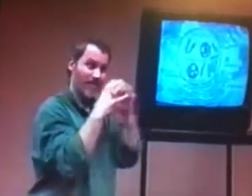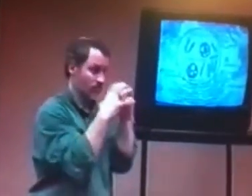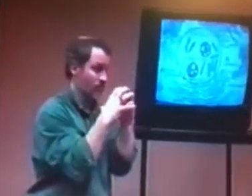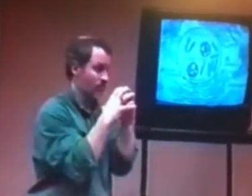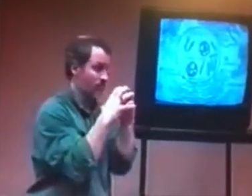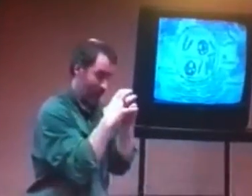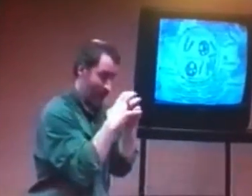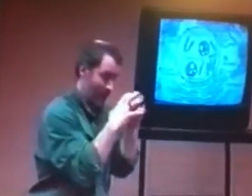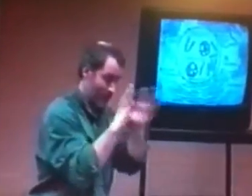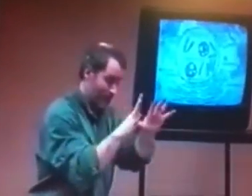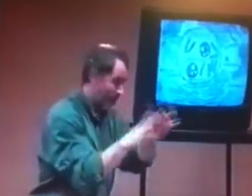It's coated into the cell.